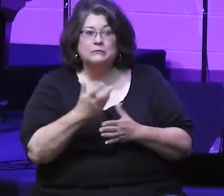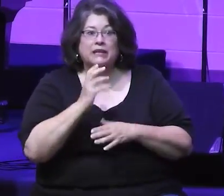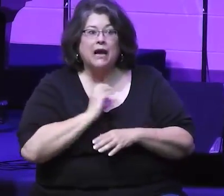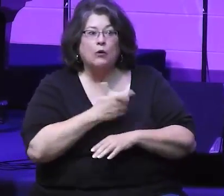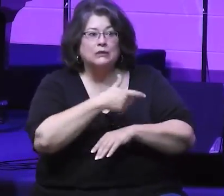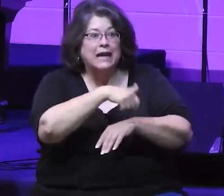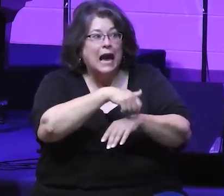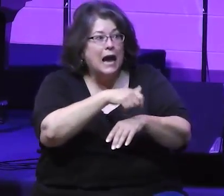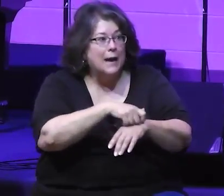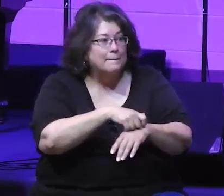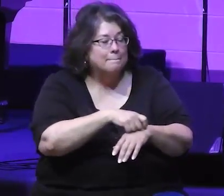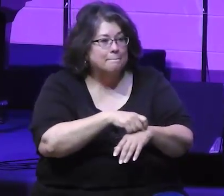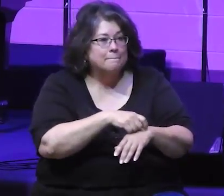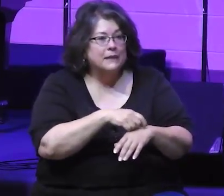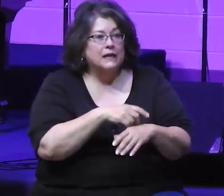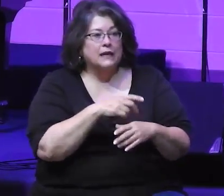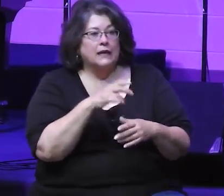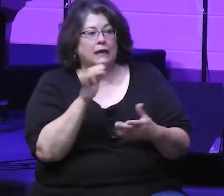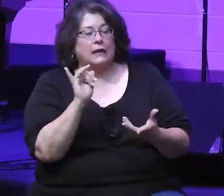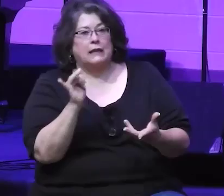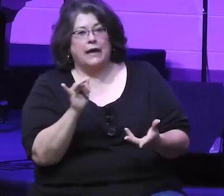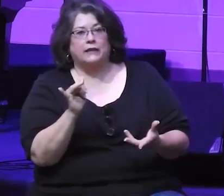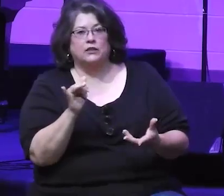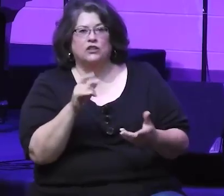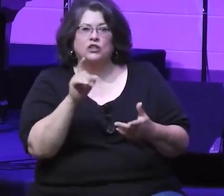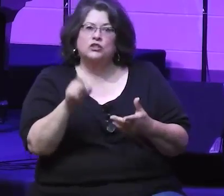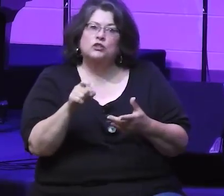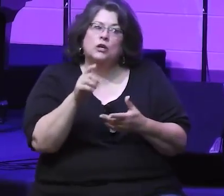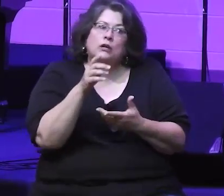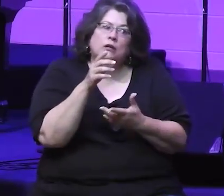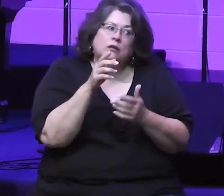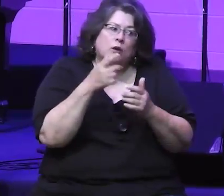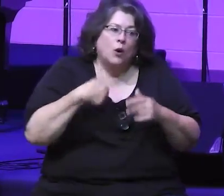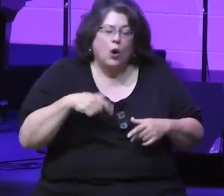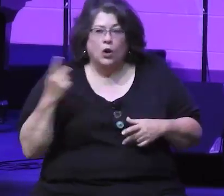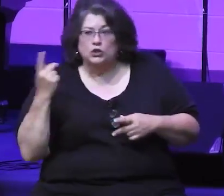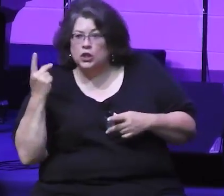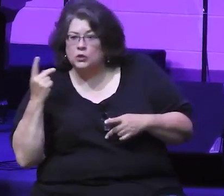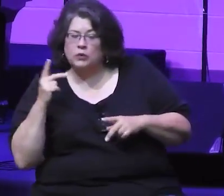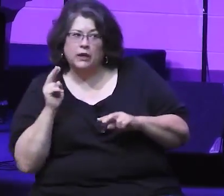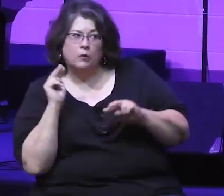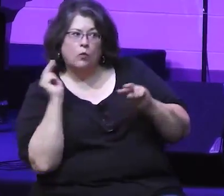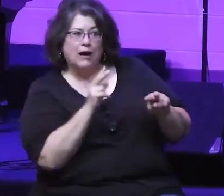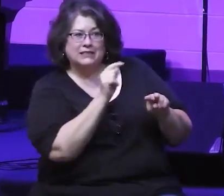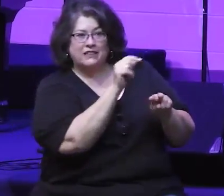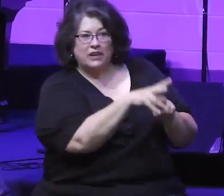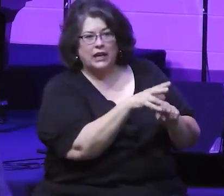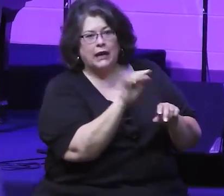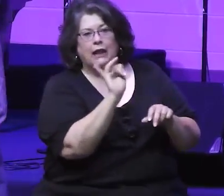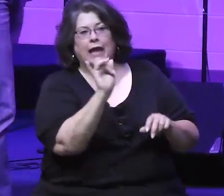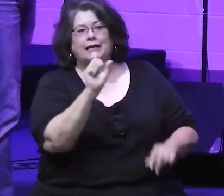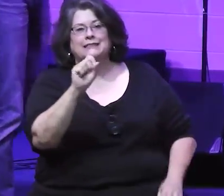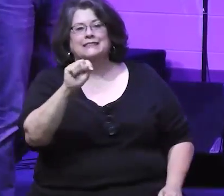night instead of watching Stephen Colbert. That's not another addiction, but it flirts with it.